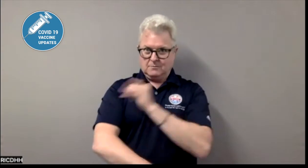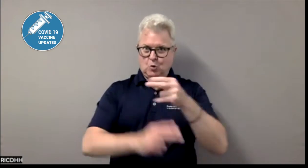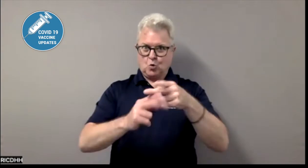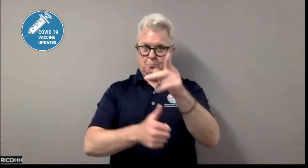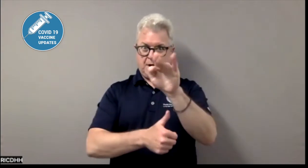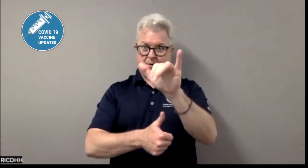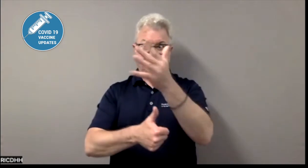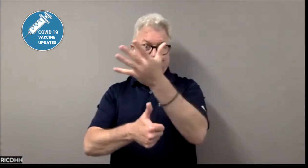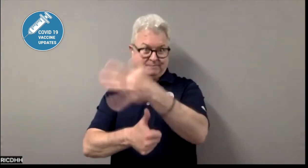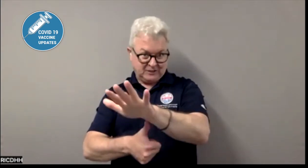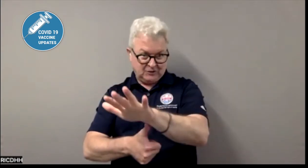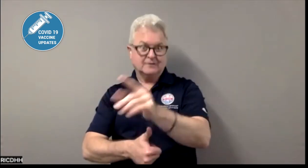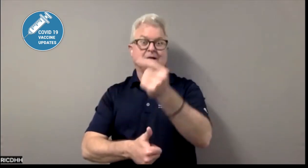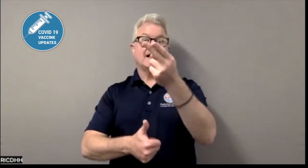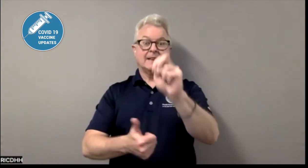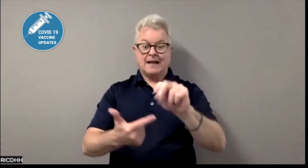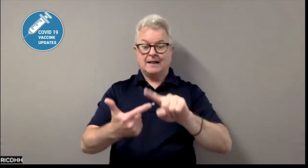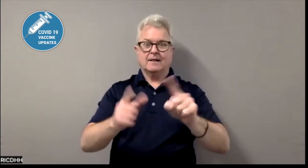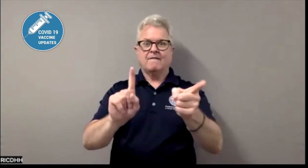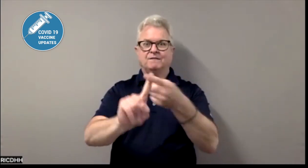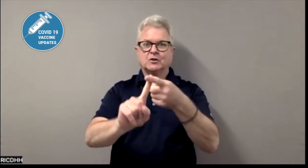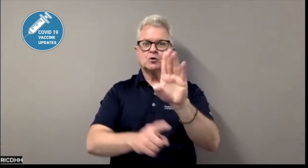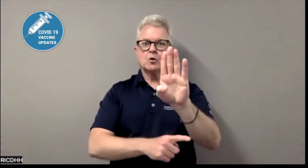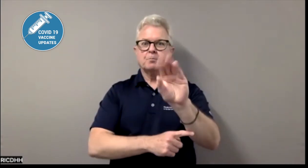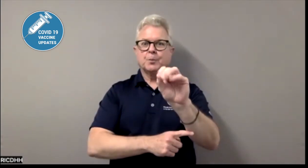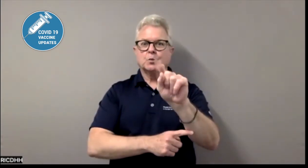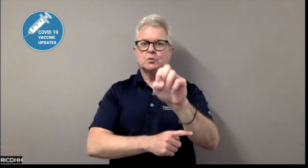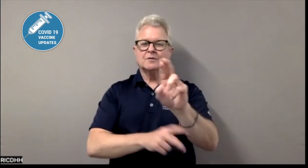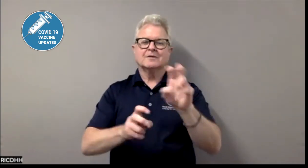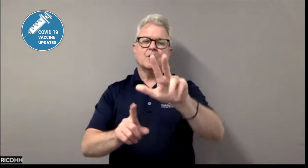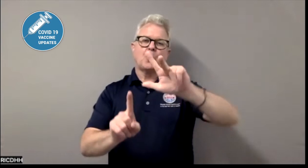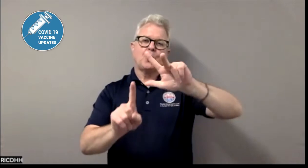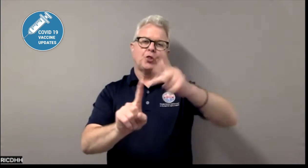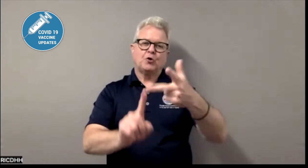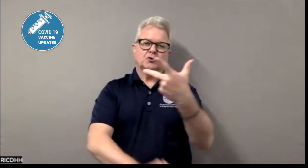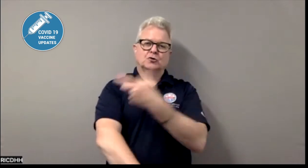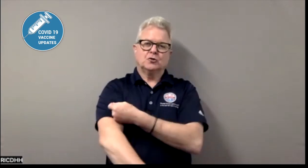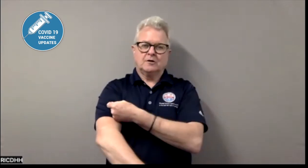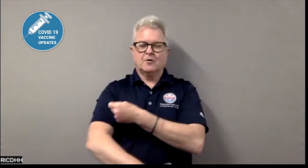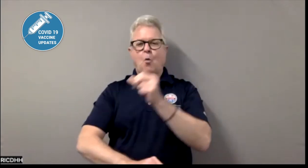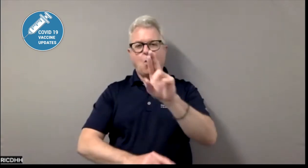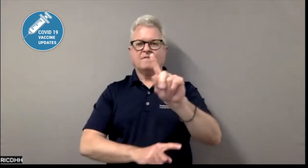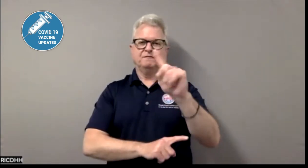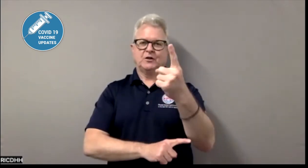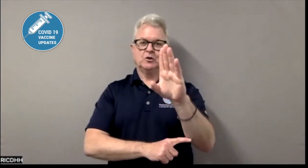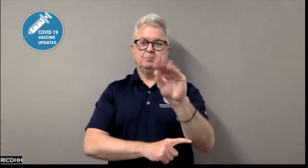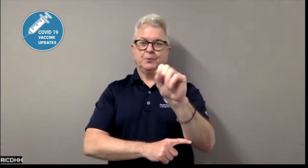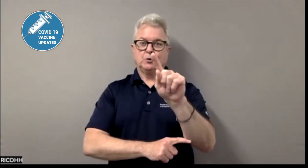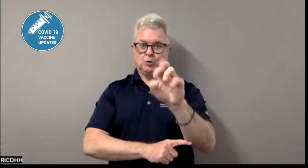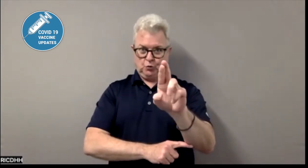Johnson & Johnson. Those are the primary vaccines. Also, the first booster, which is the 3rd shot, or the